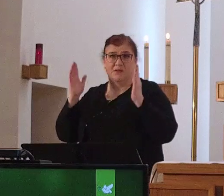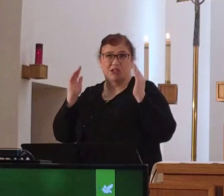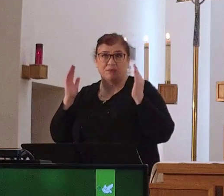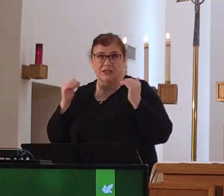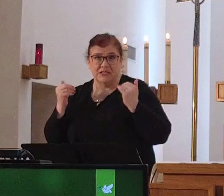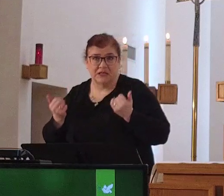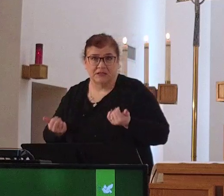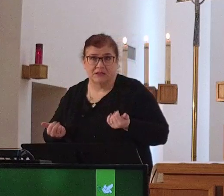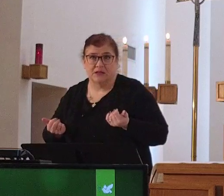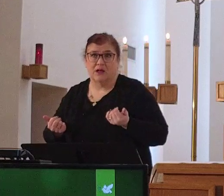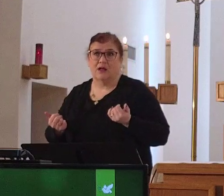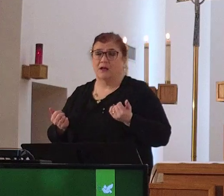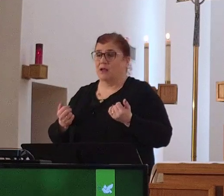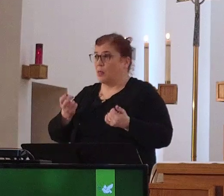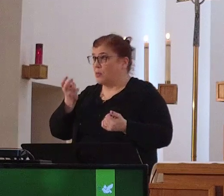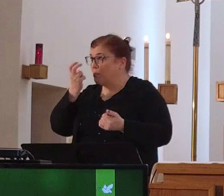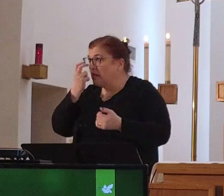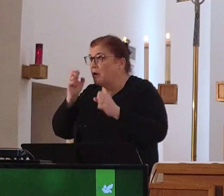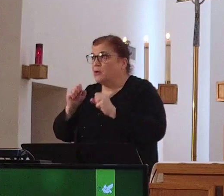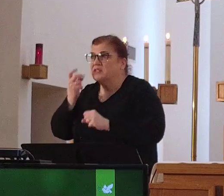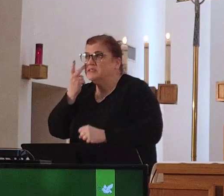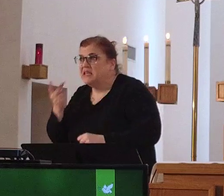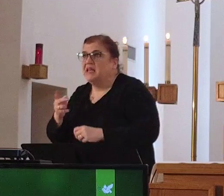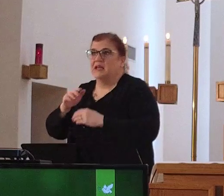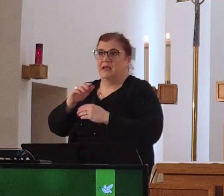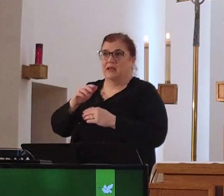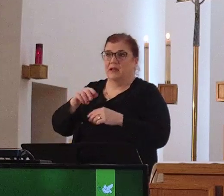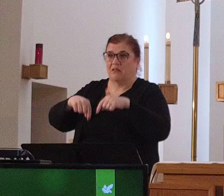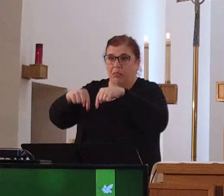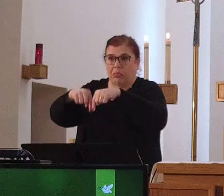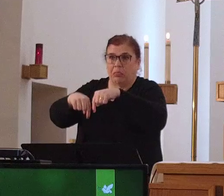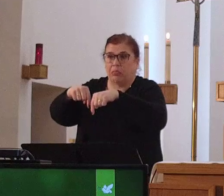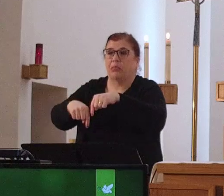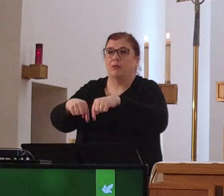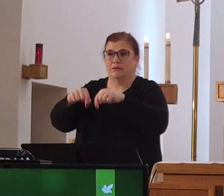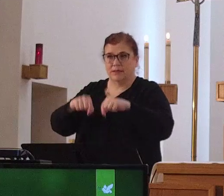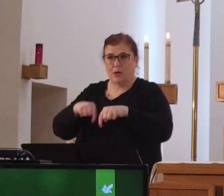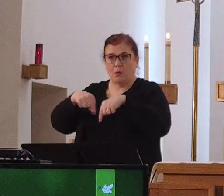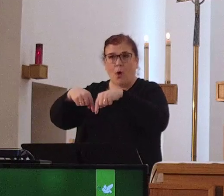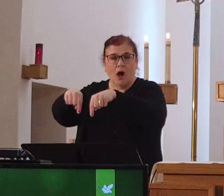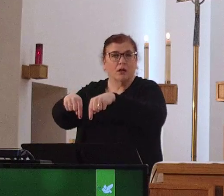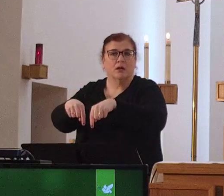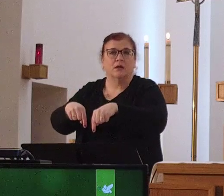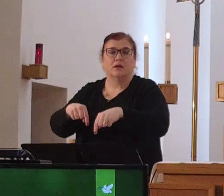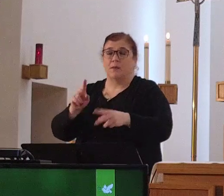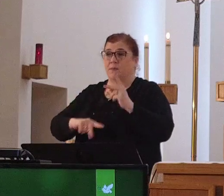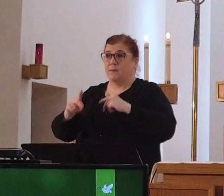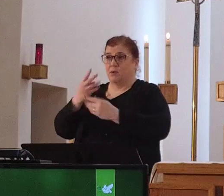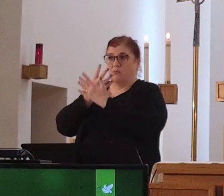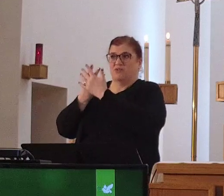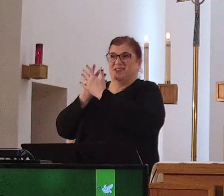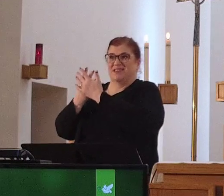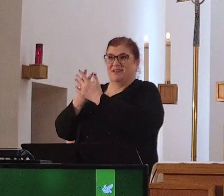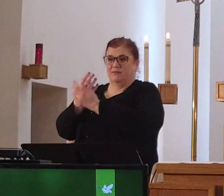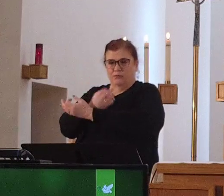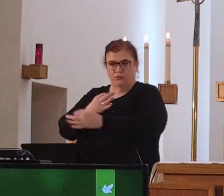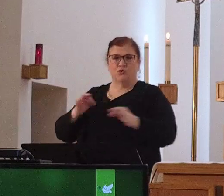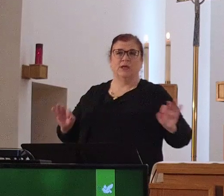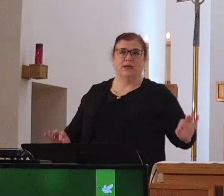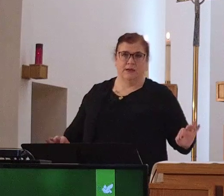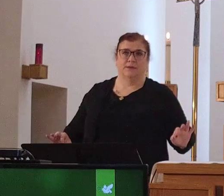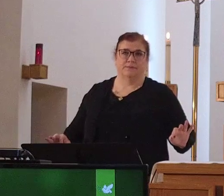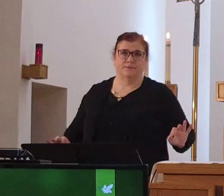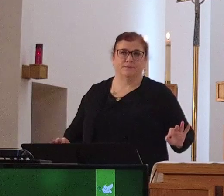expecting that the blind would see and the lame would walk, that those who were imprisoned would be set